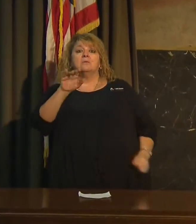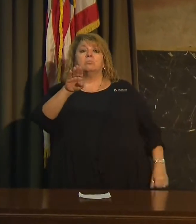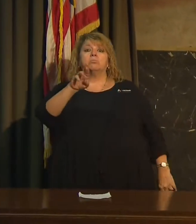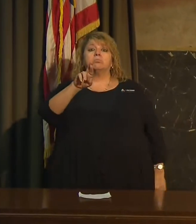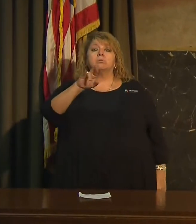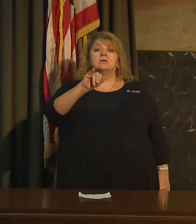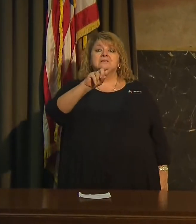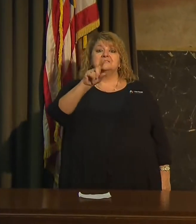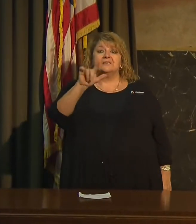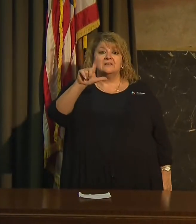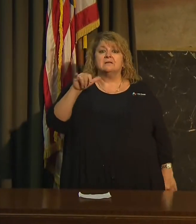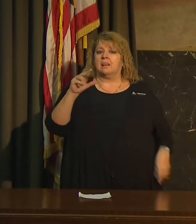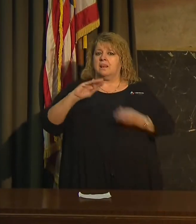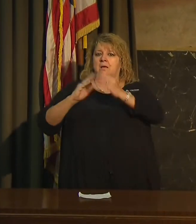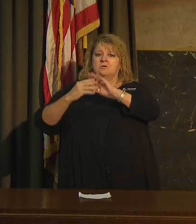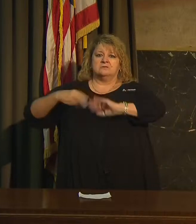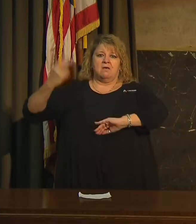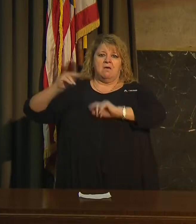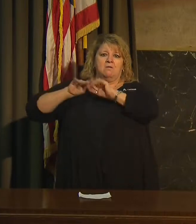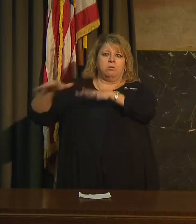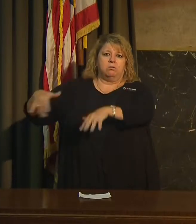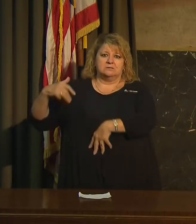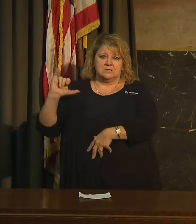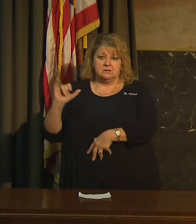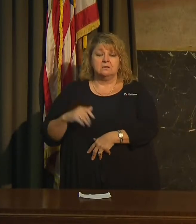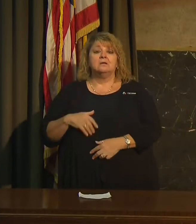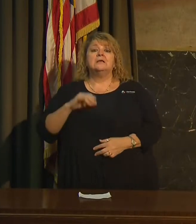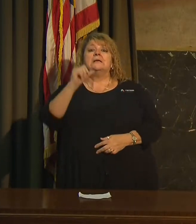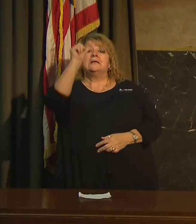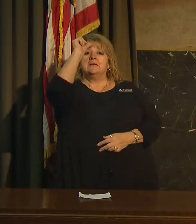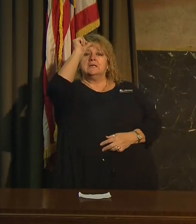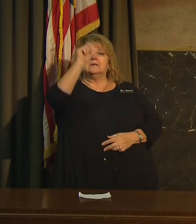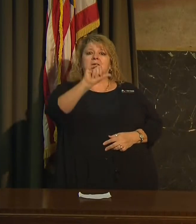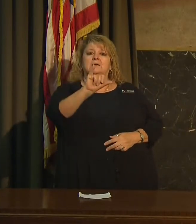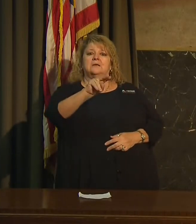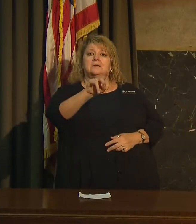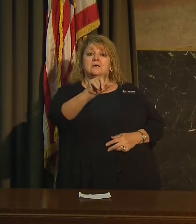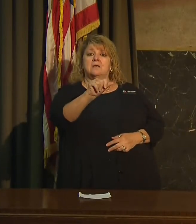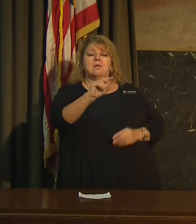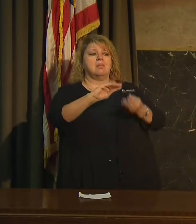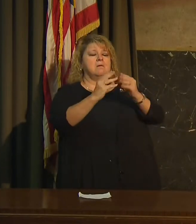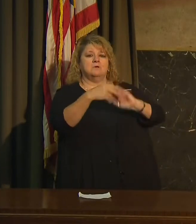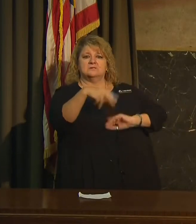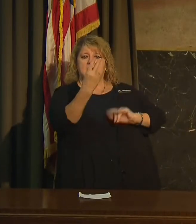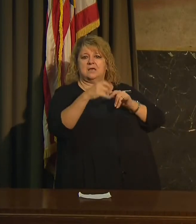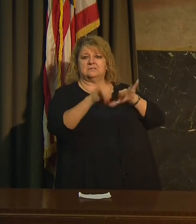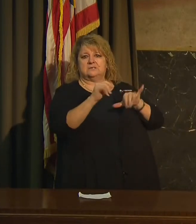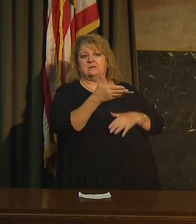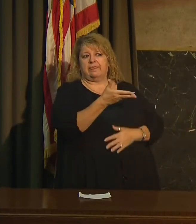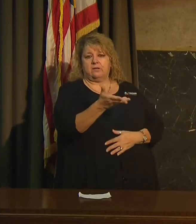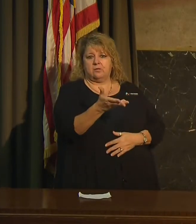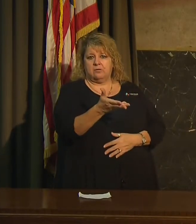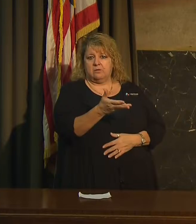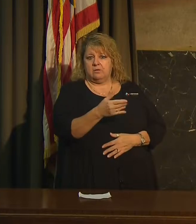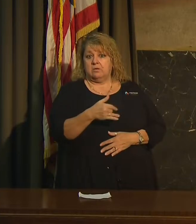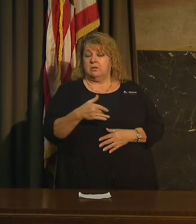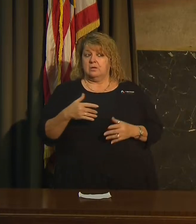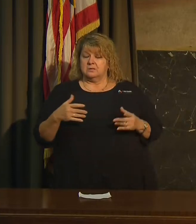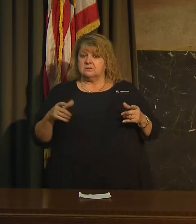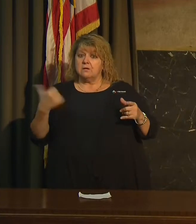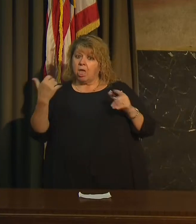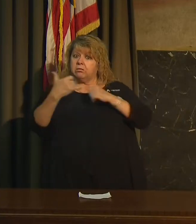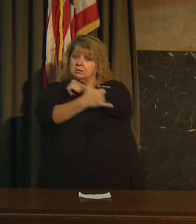for example. But I am confident that the steps we are taking today are the right things to do.